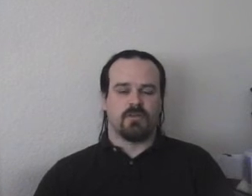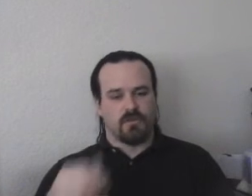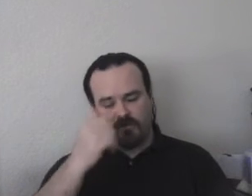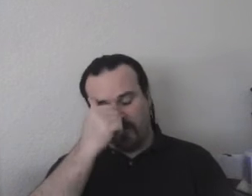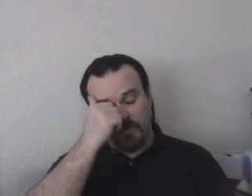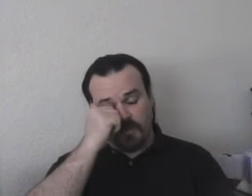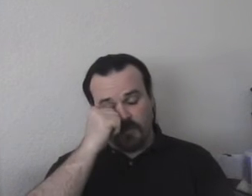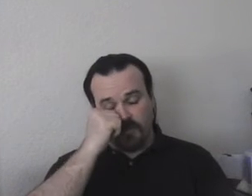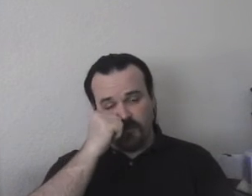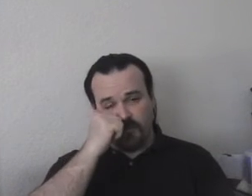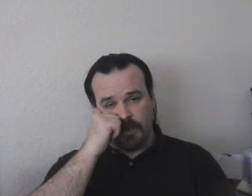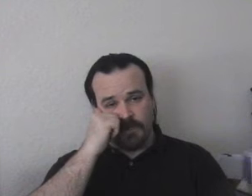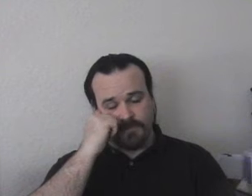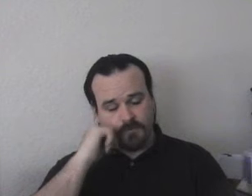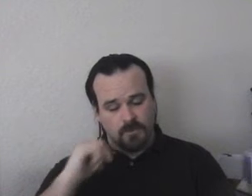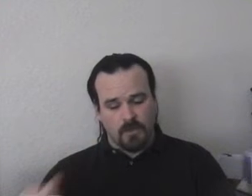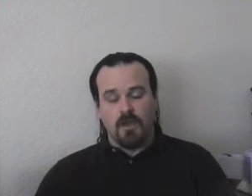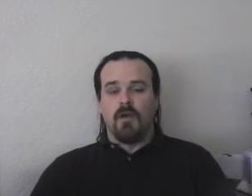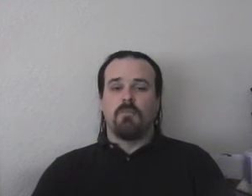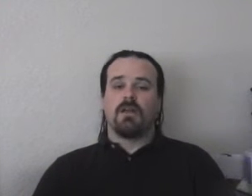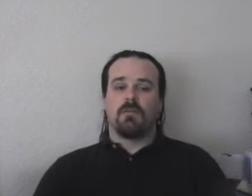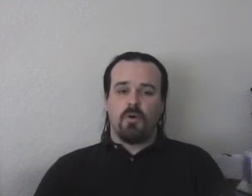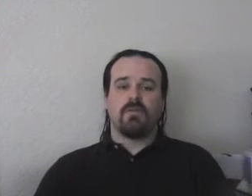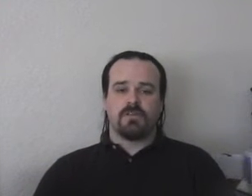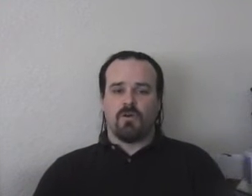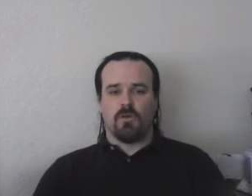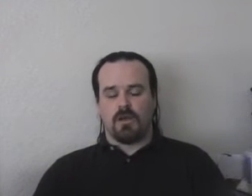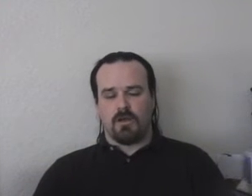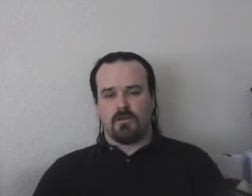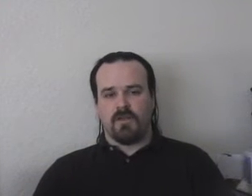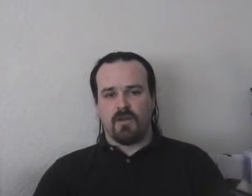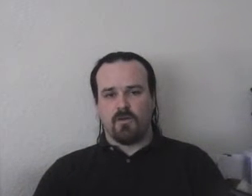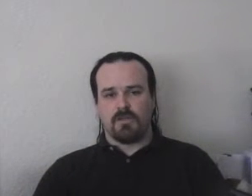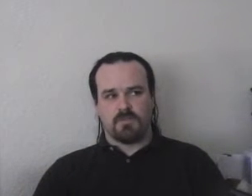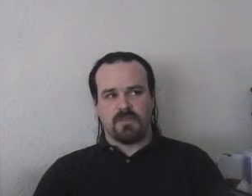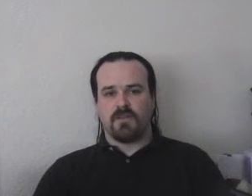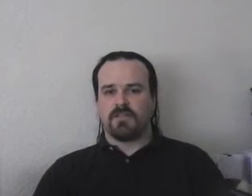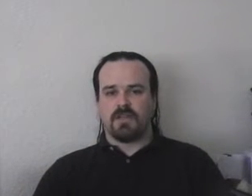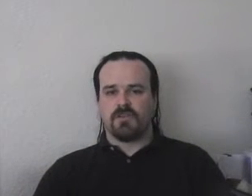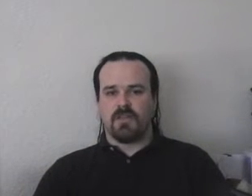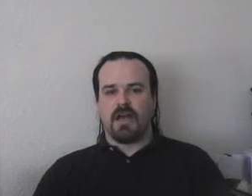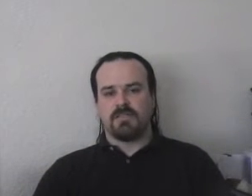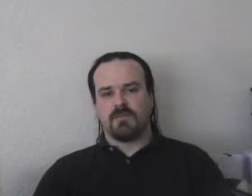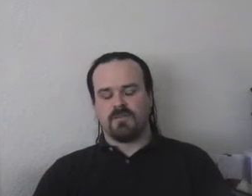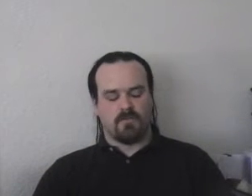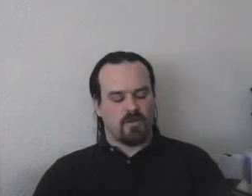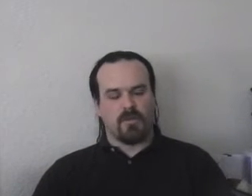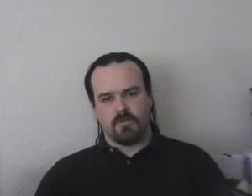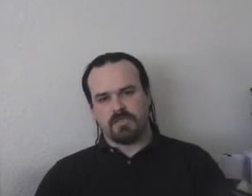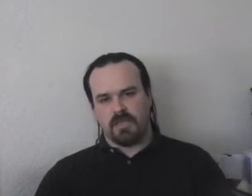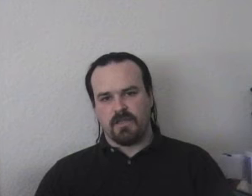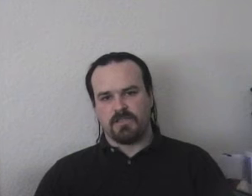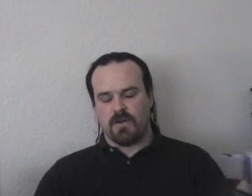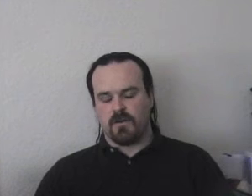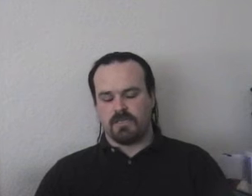with, so I'm a bit of a blind. But the point of this whole video is specifically to touch on the concept of unemployment. I was sitting in the shower, as I said